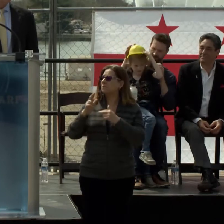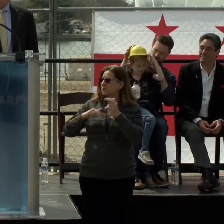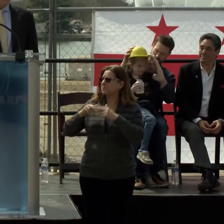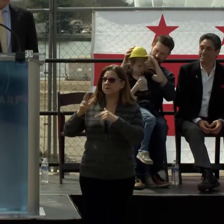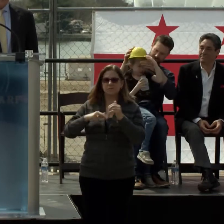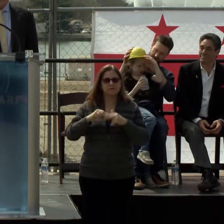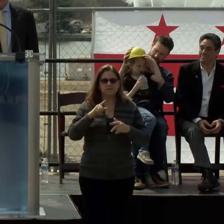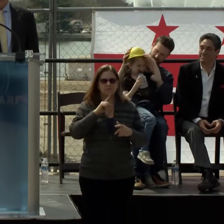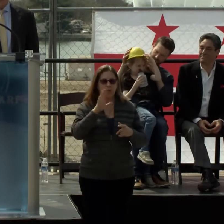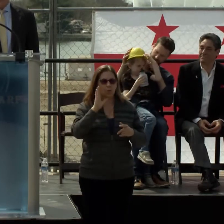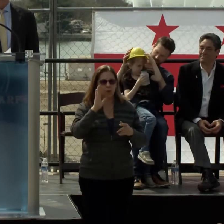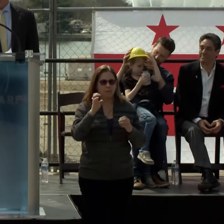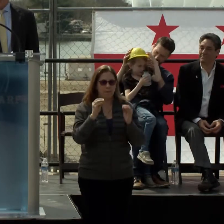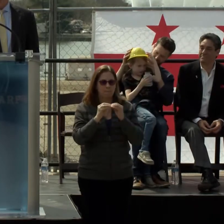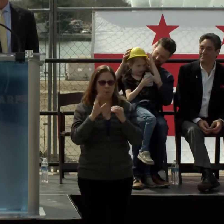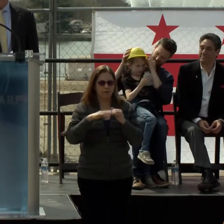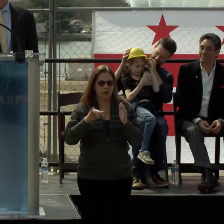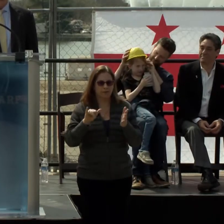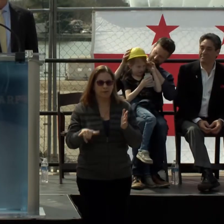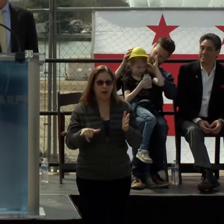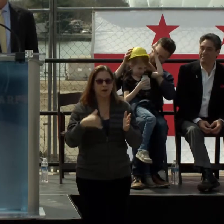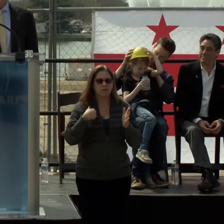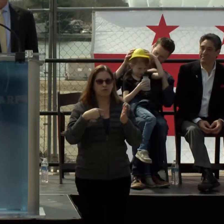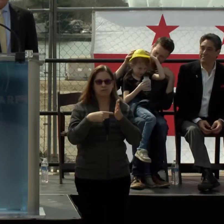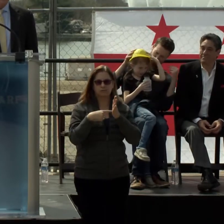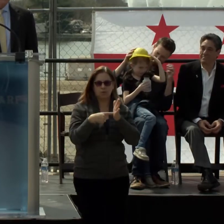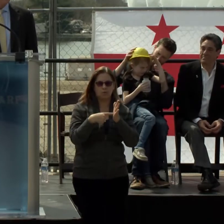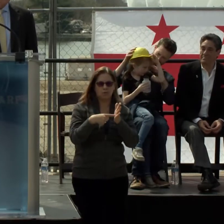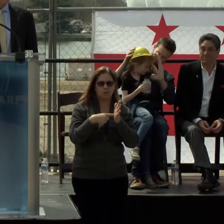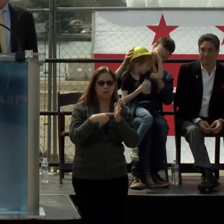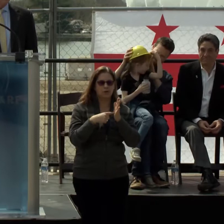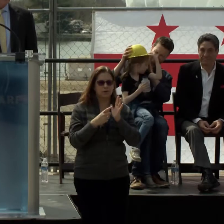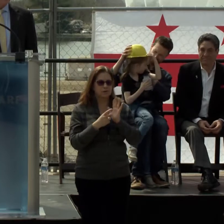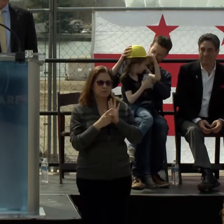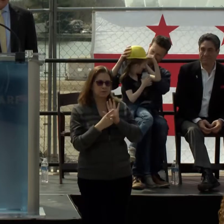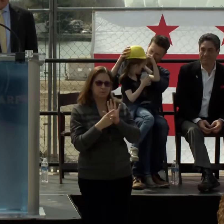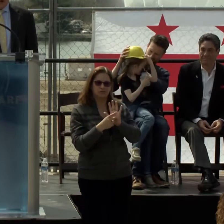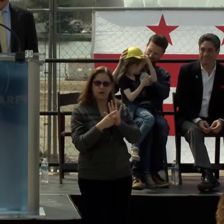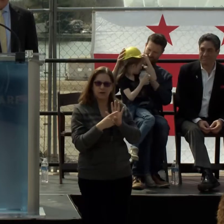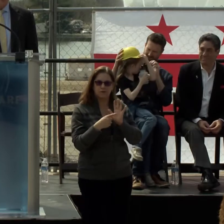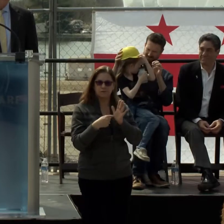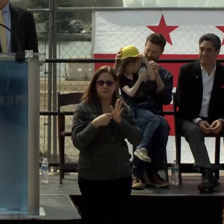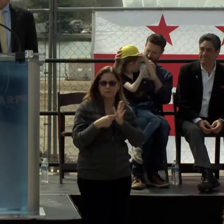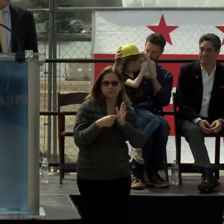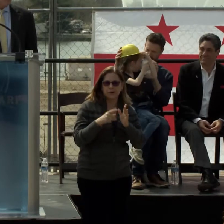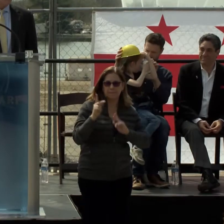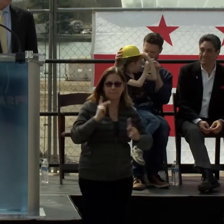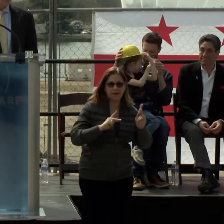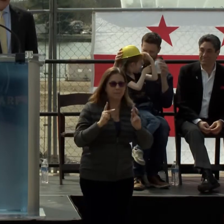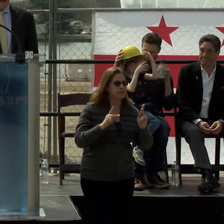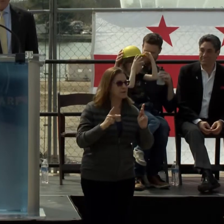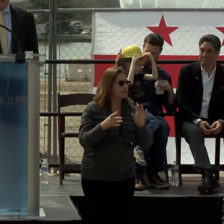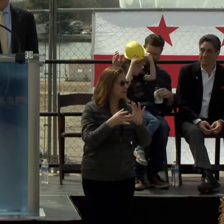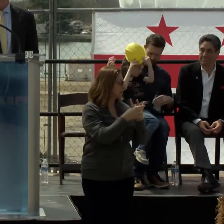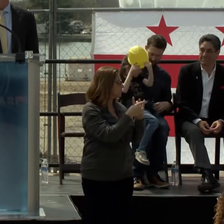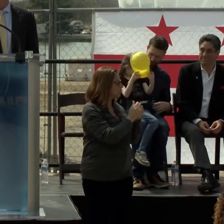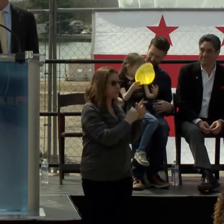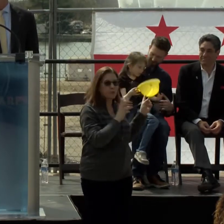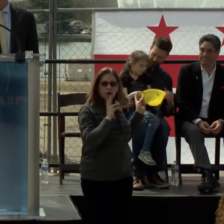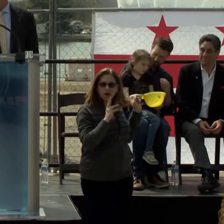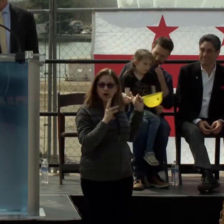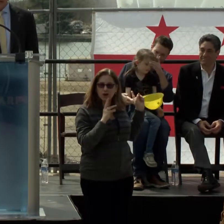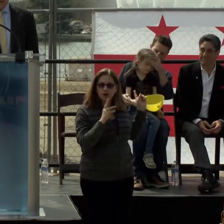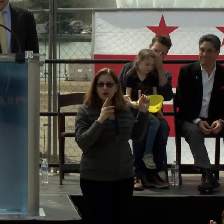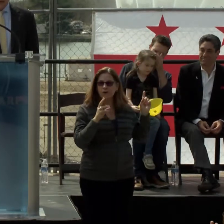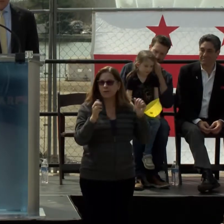it demonstrates that more than having you here today, connecting with the water, with the weather, and with your